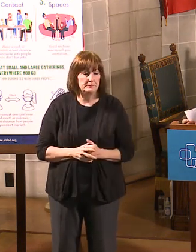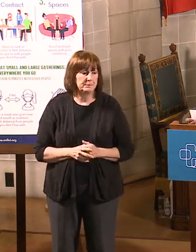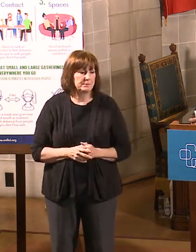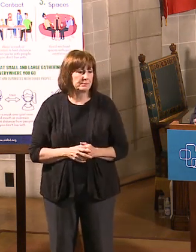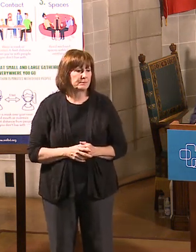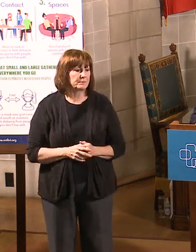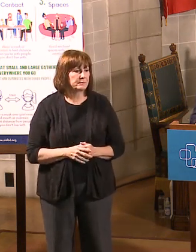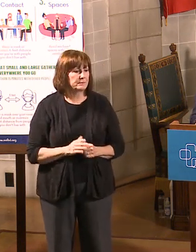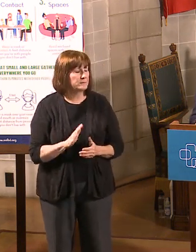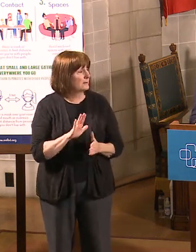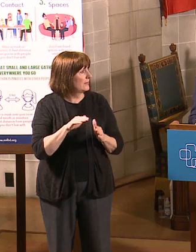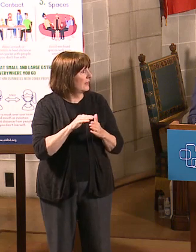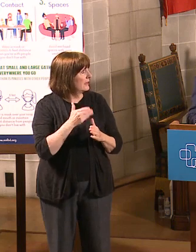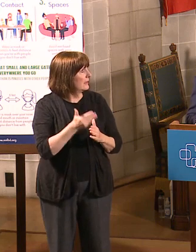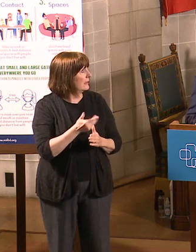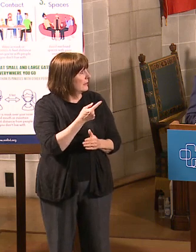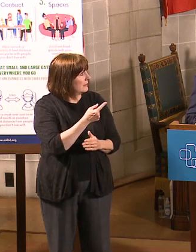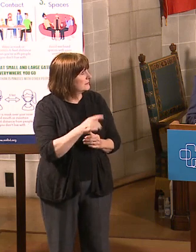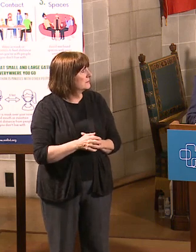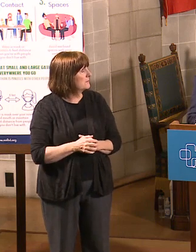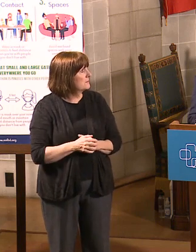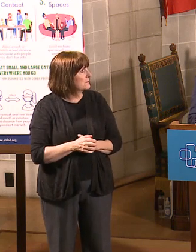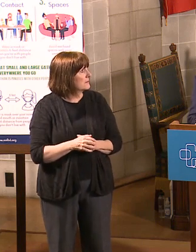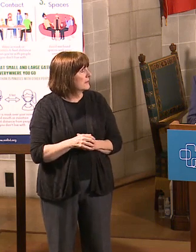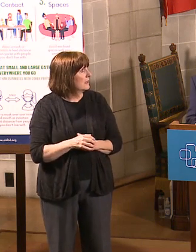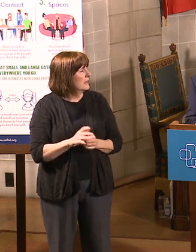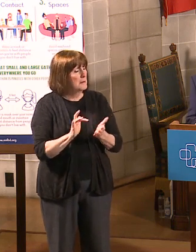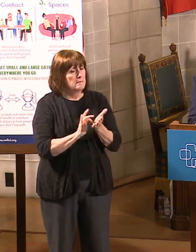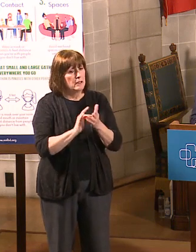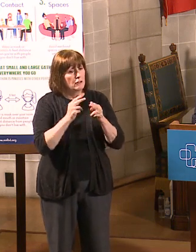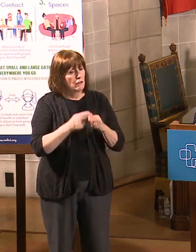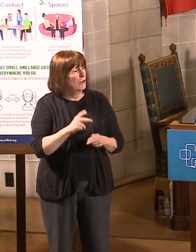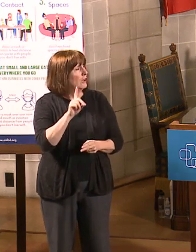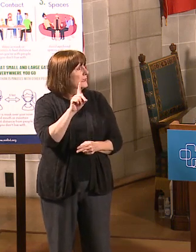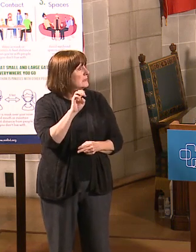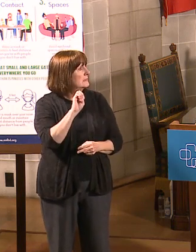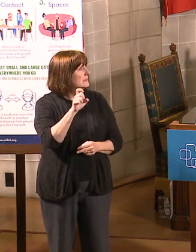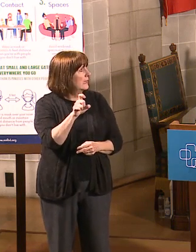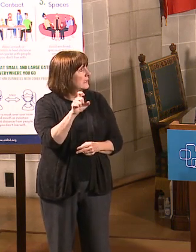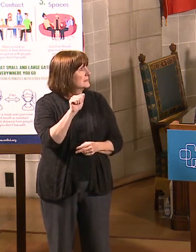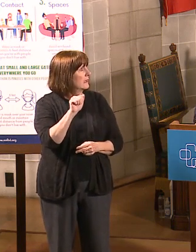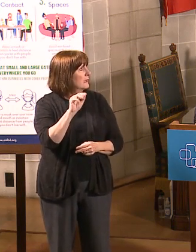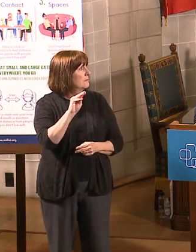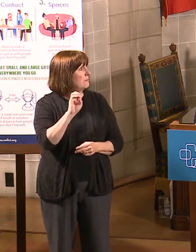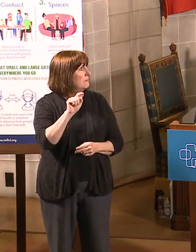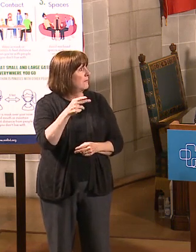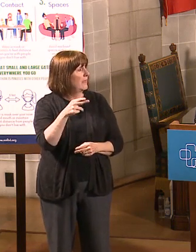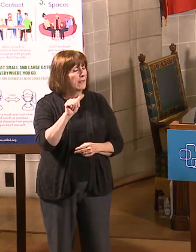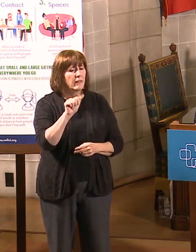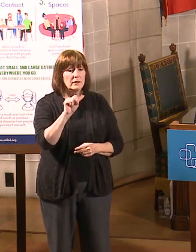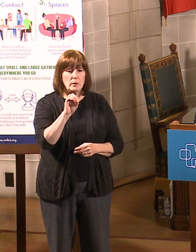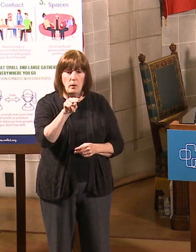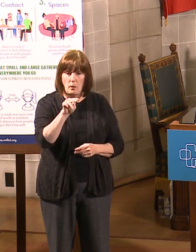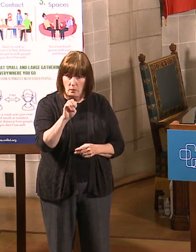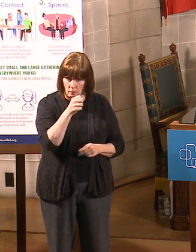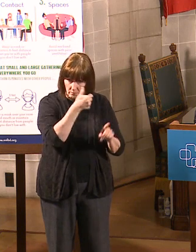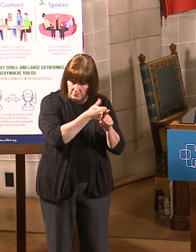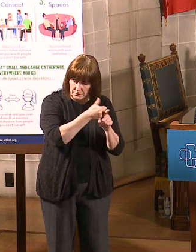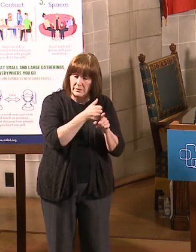the next one is medication is called dexamethasone. It's a